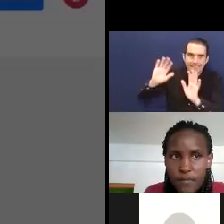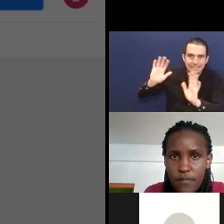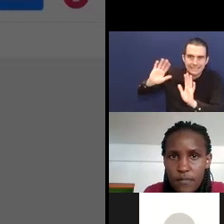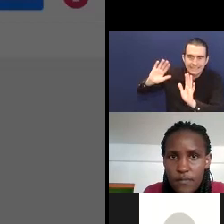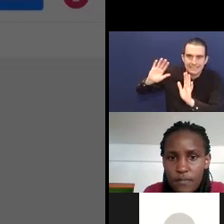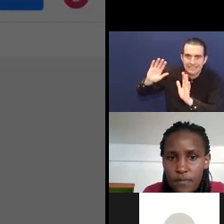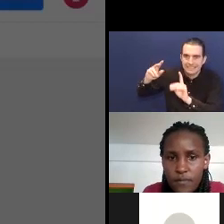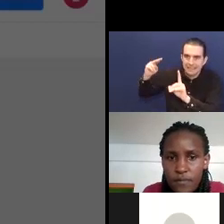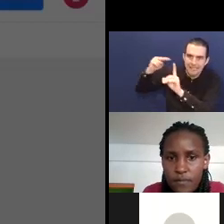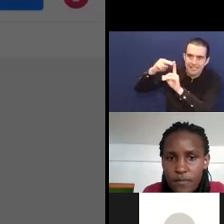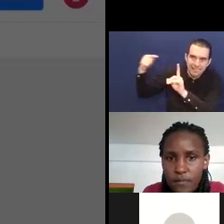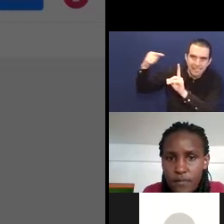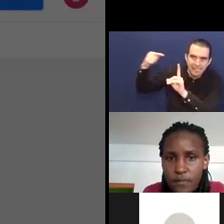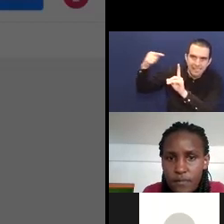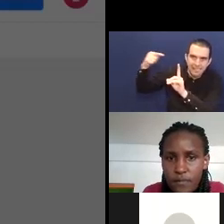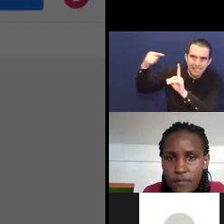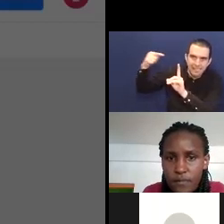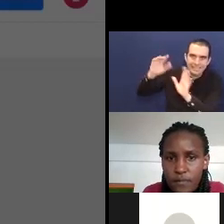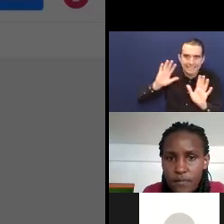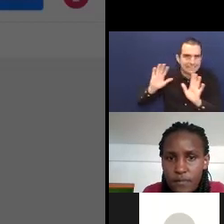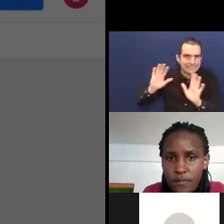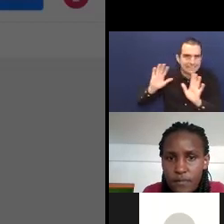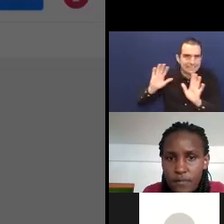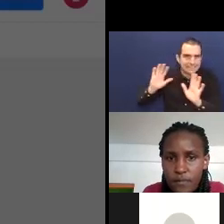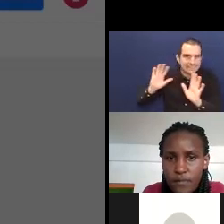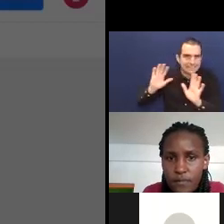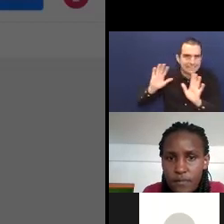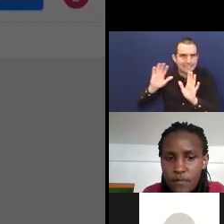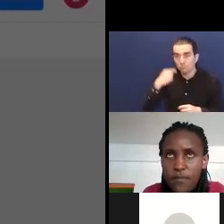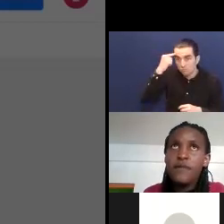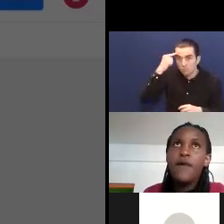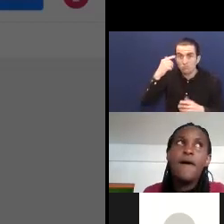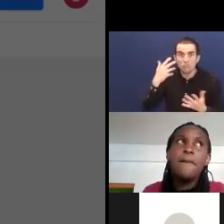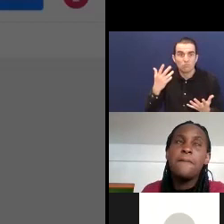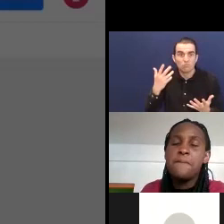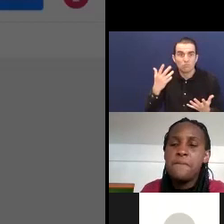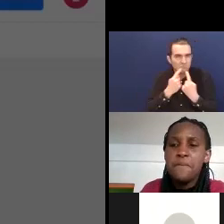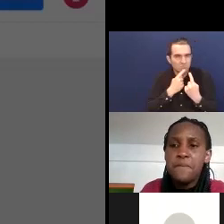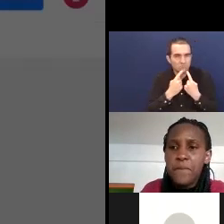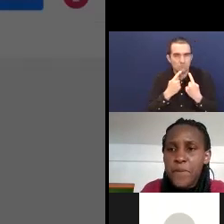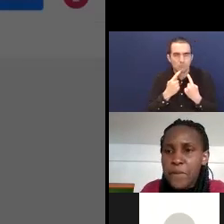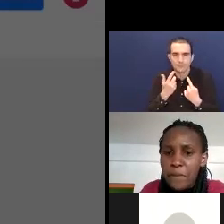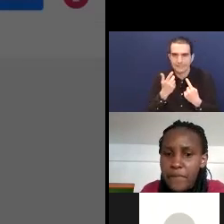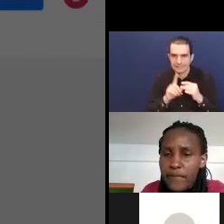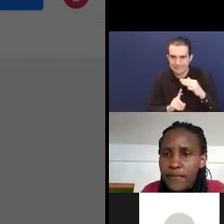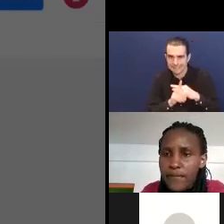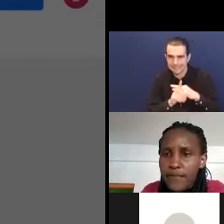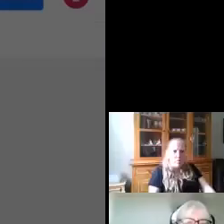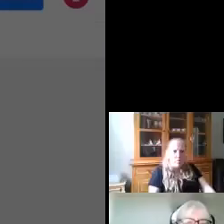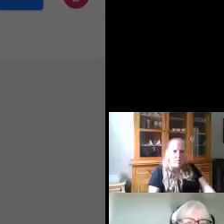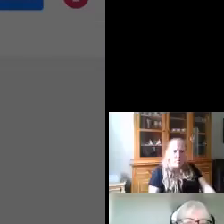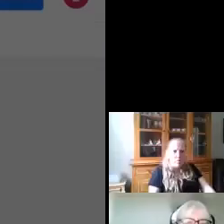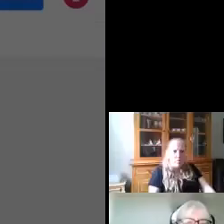that in families that are considered to be poor or probably